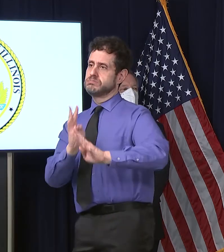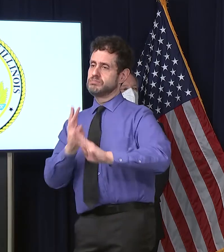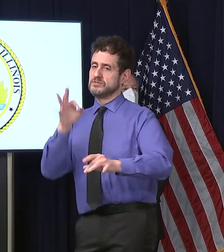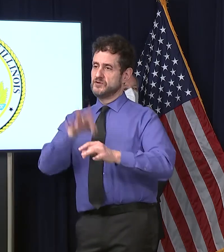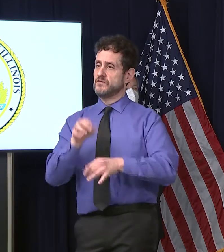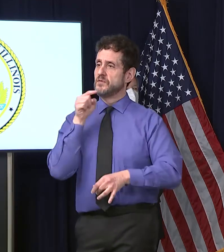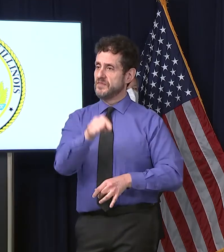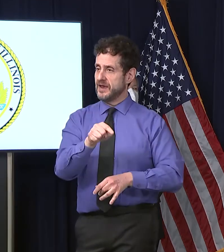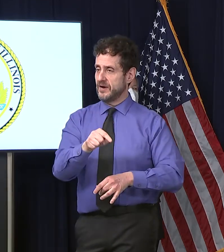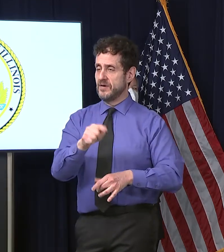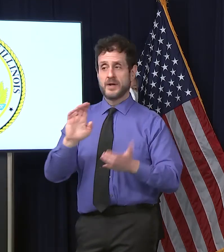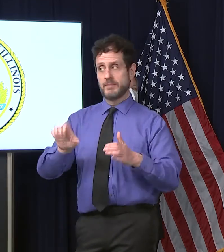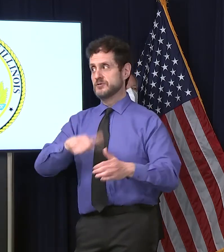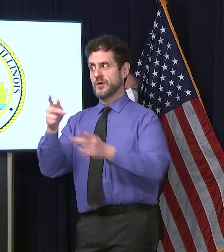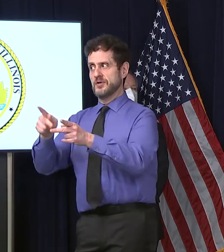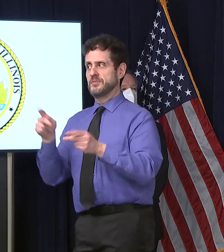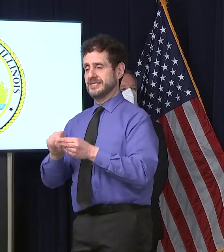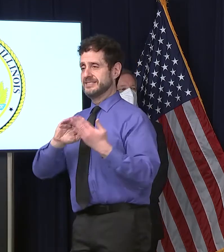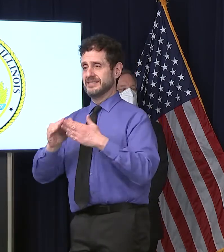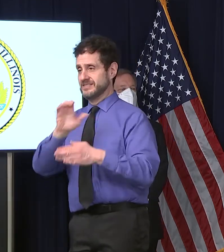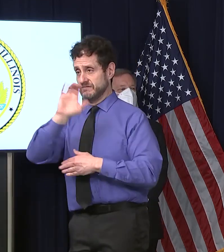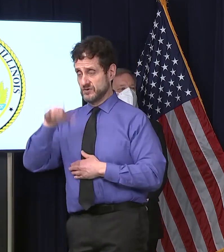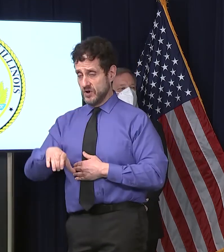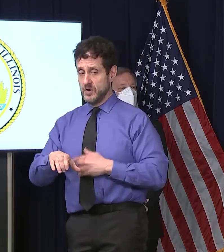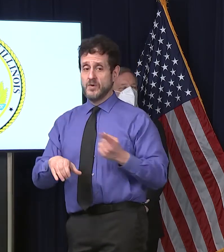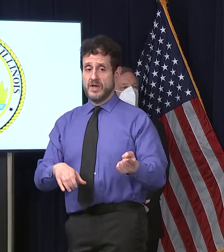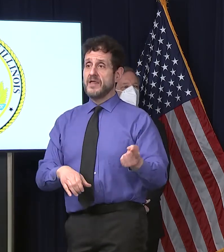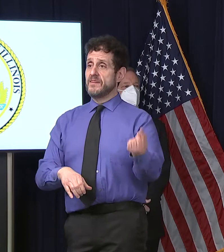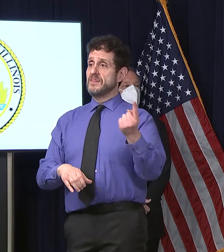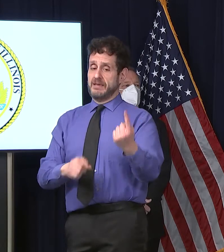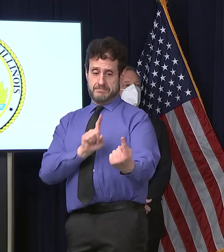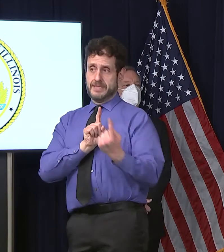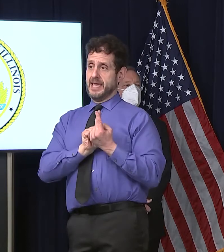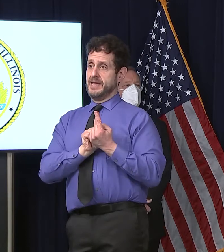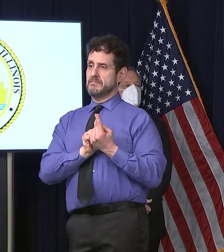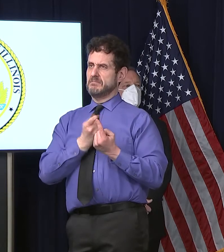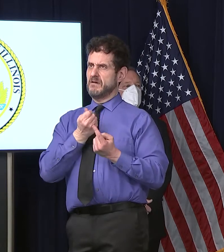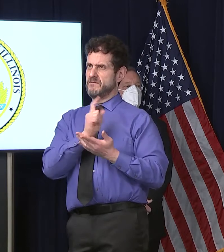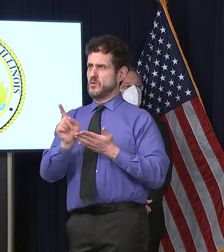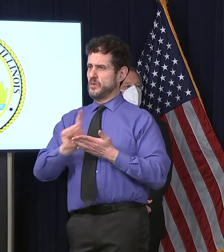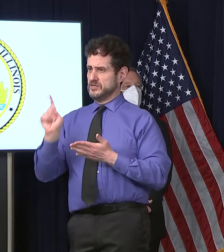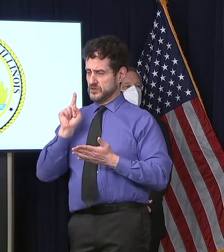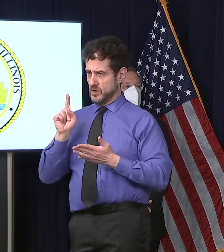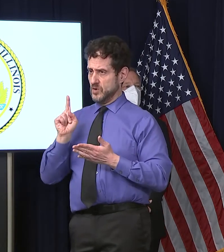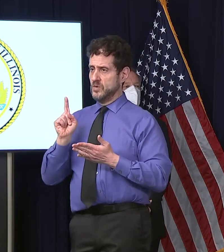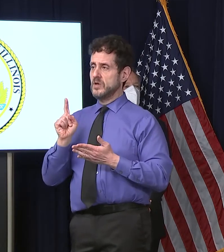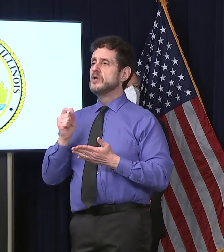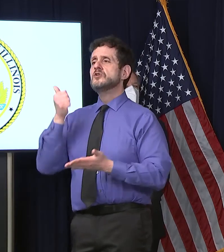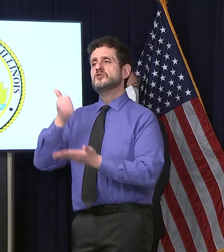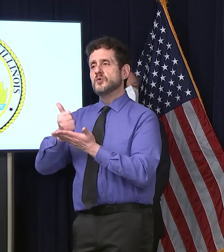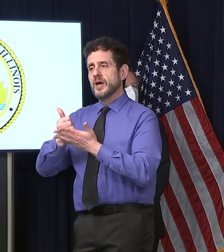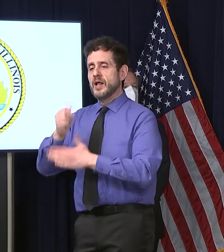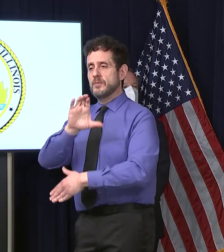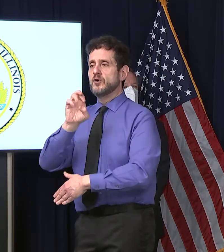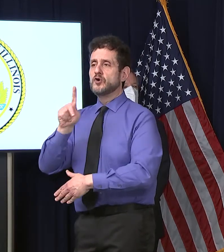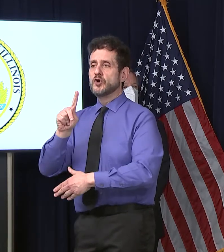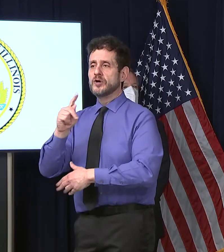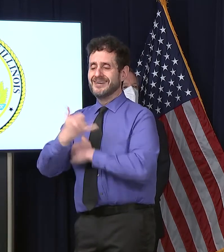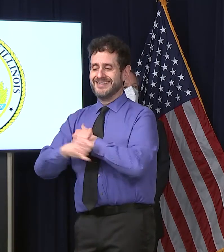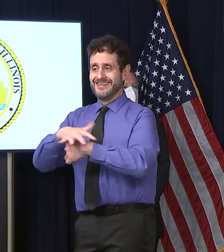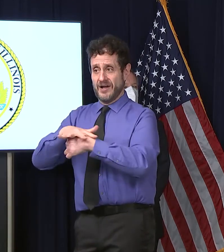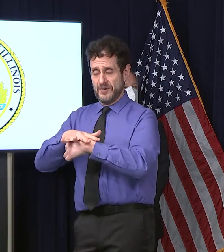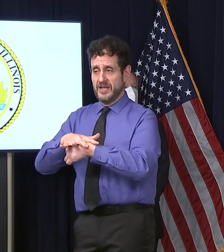city. And they came to us weeks ago at the initiation of the county to step up again and say,